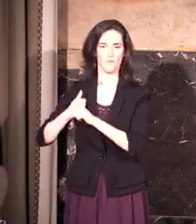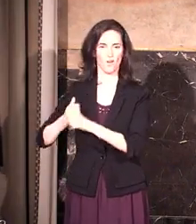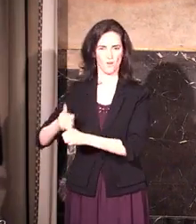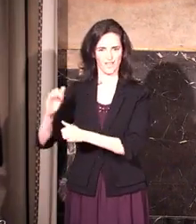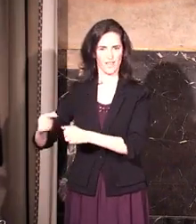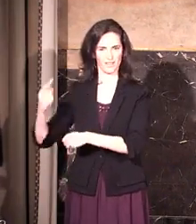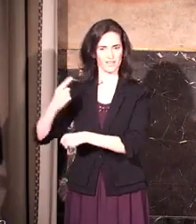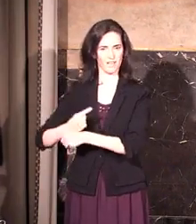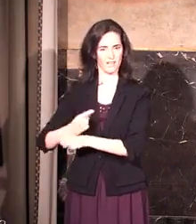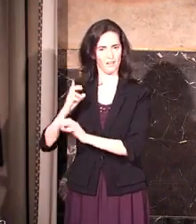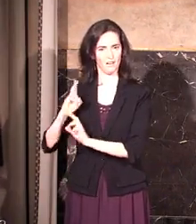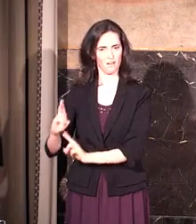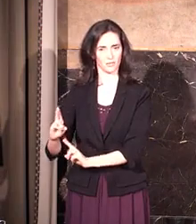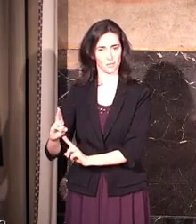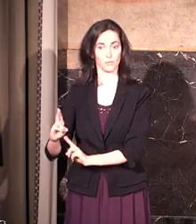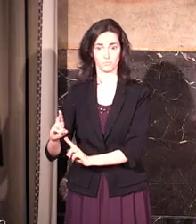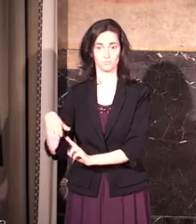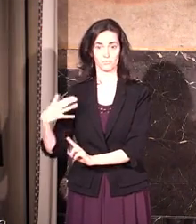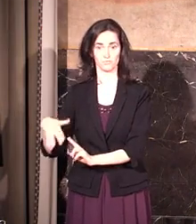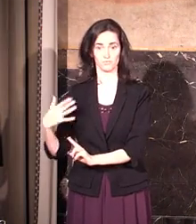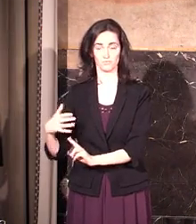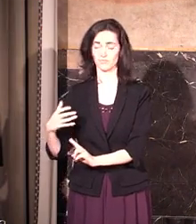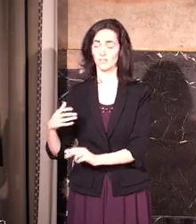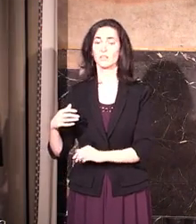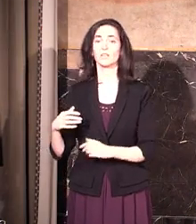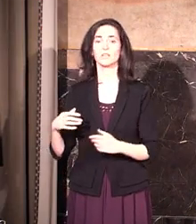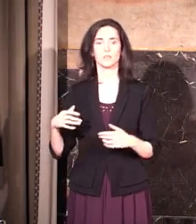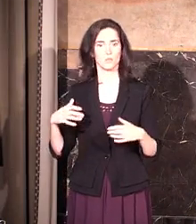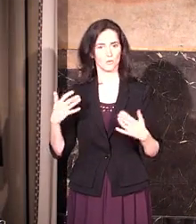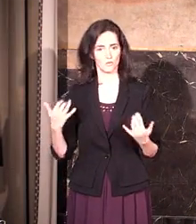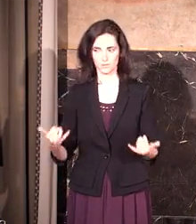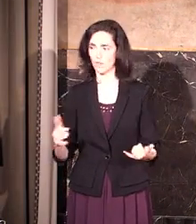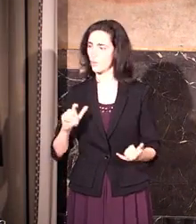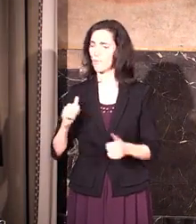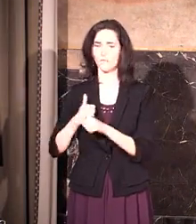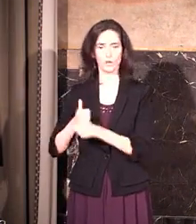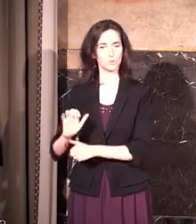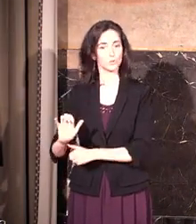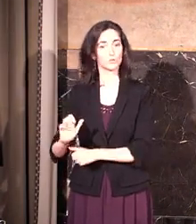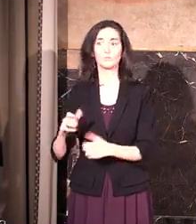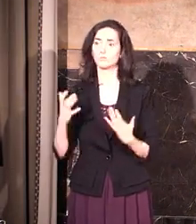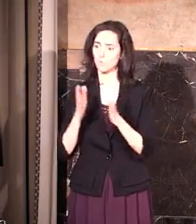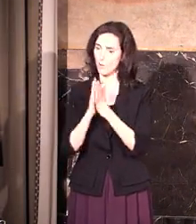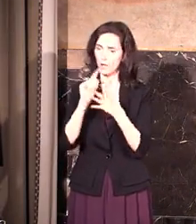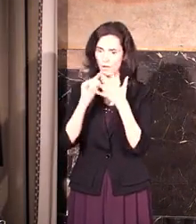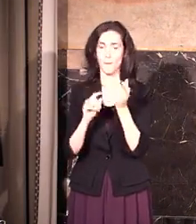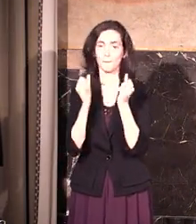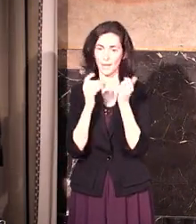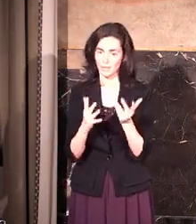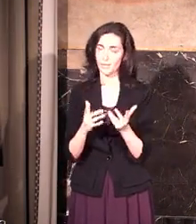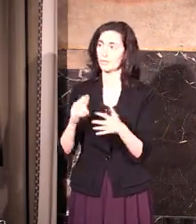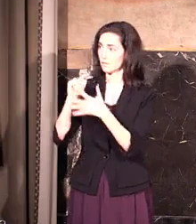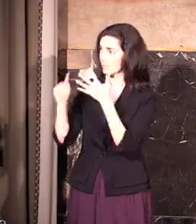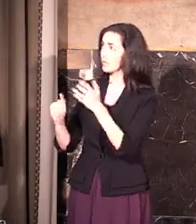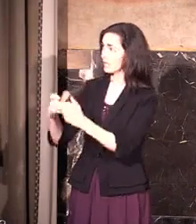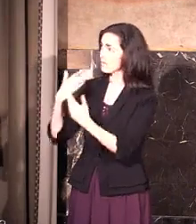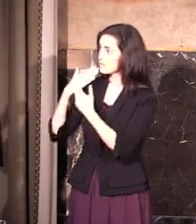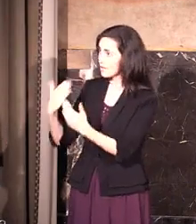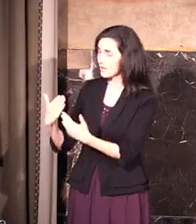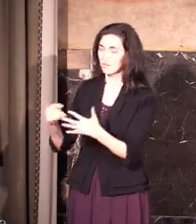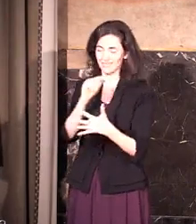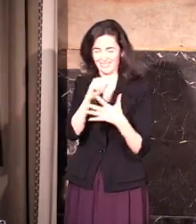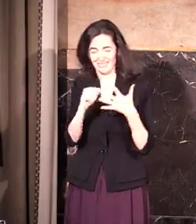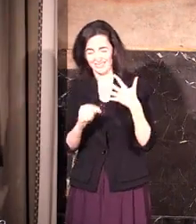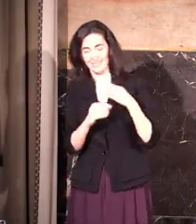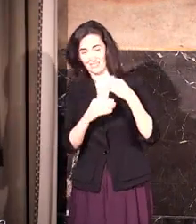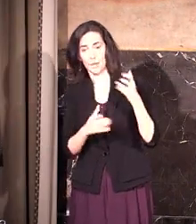observing that in Louisiana. We have a lot to pray about, both to be thankful for and to ask for in the midst of